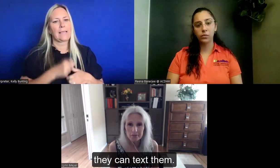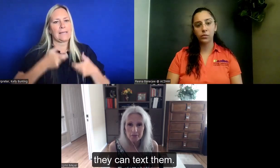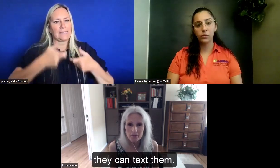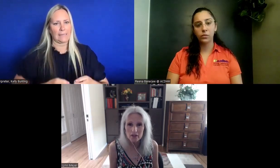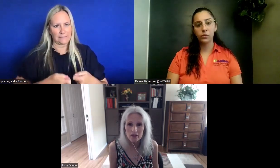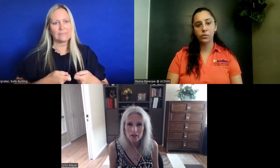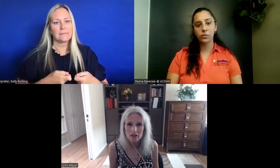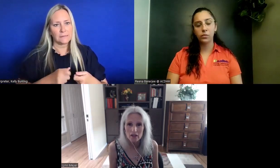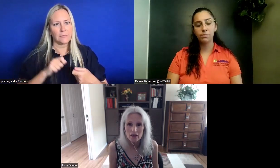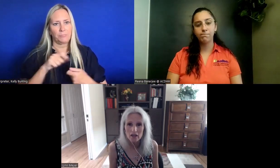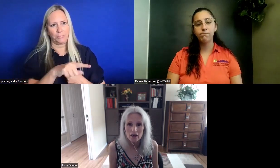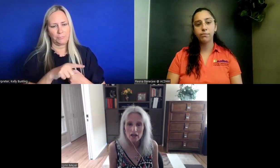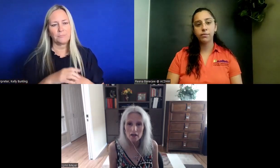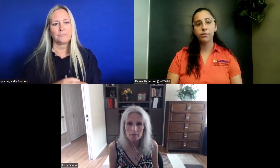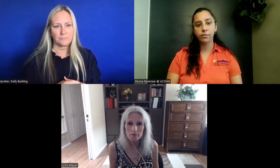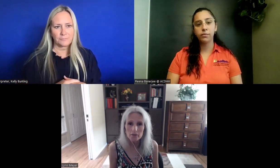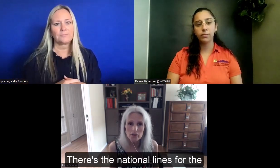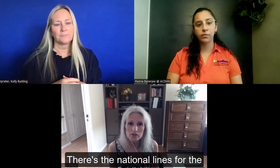thing.